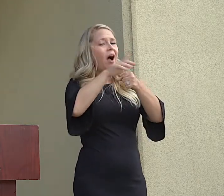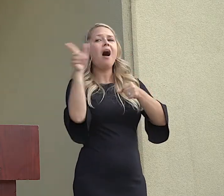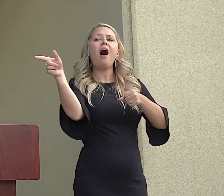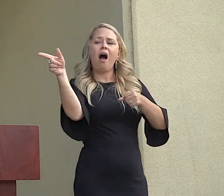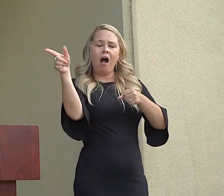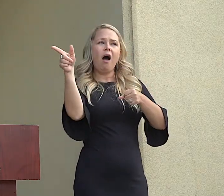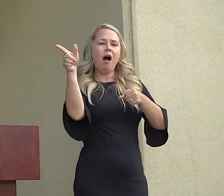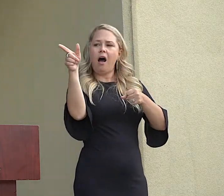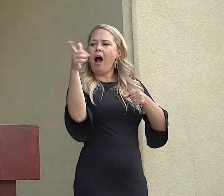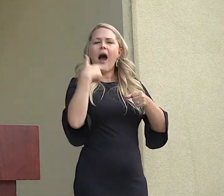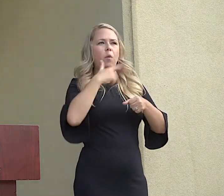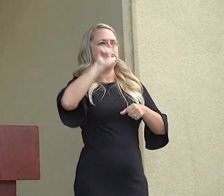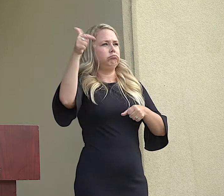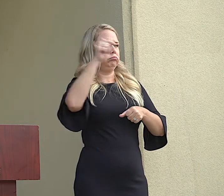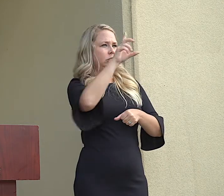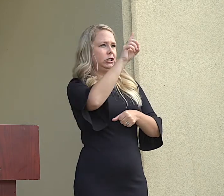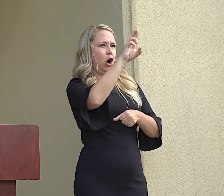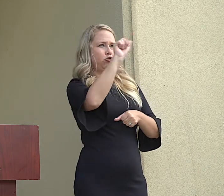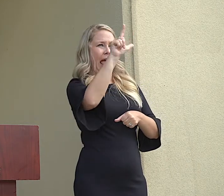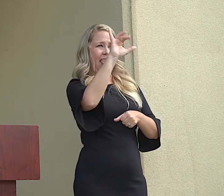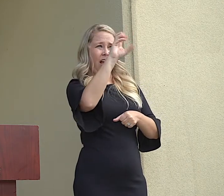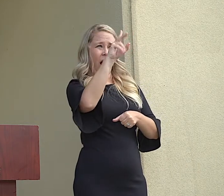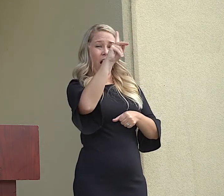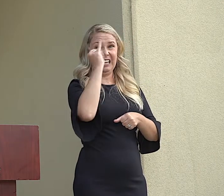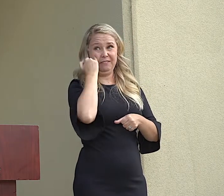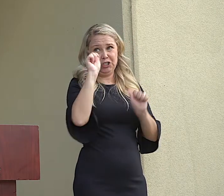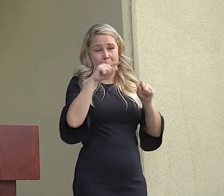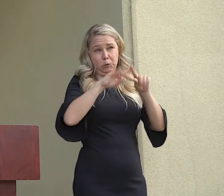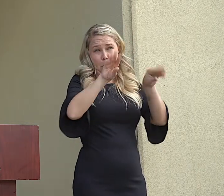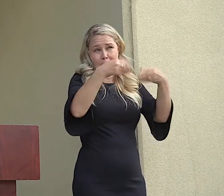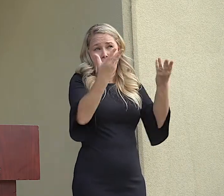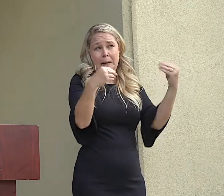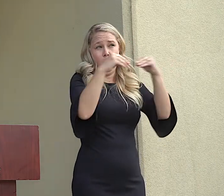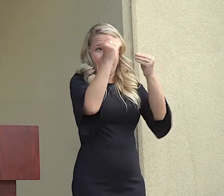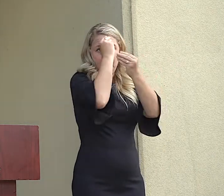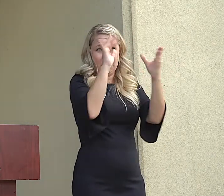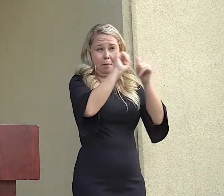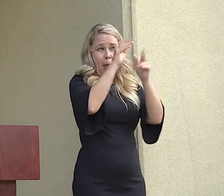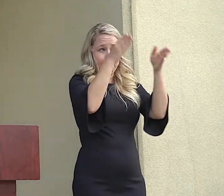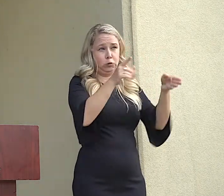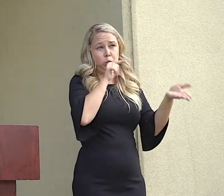elaborate on that. I'll turn that over to Dr. Allicock if she's able to provide any more information on that.